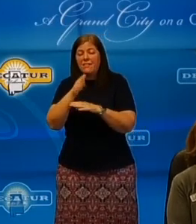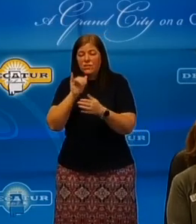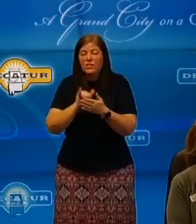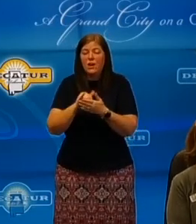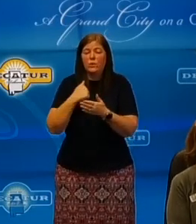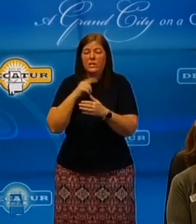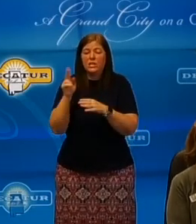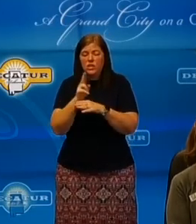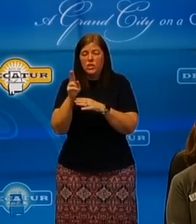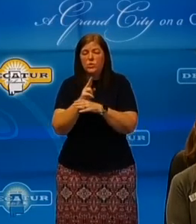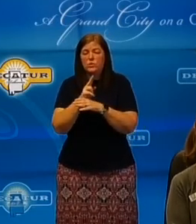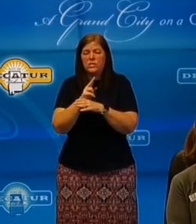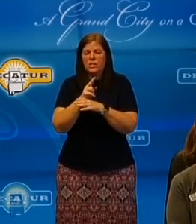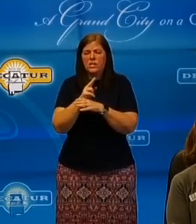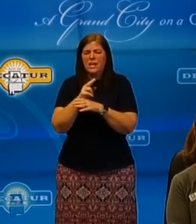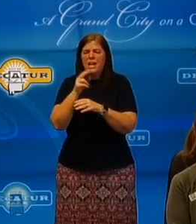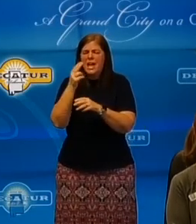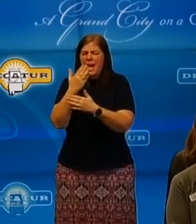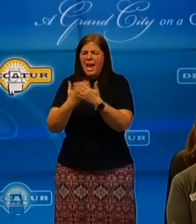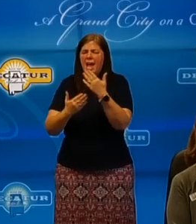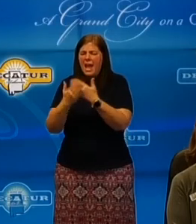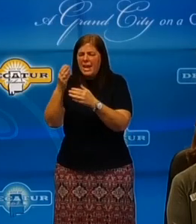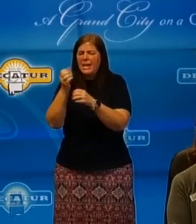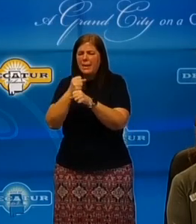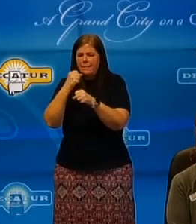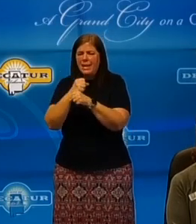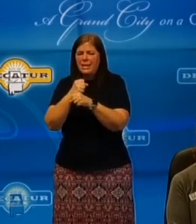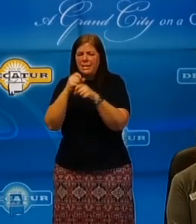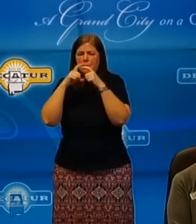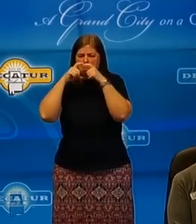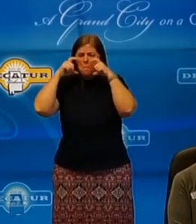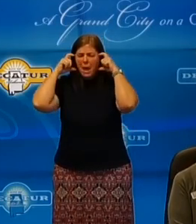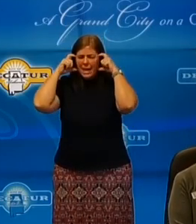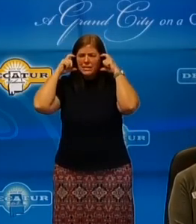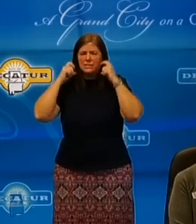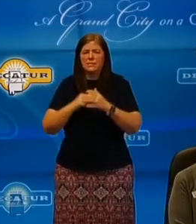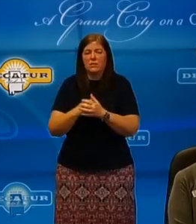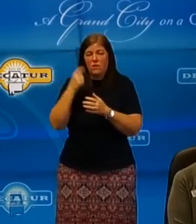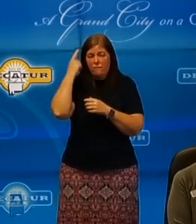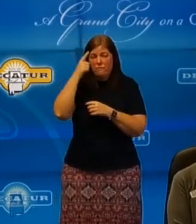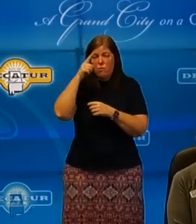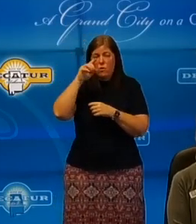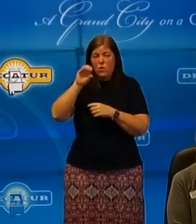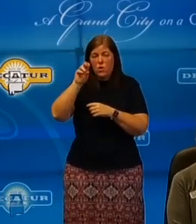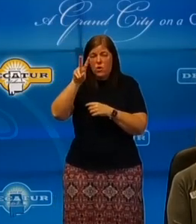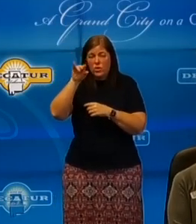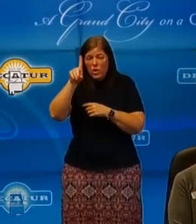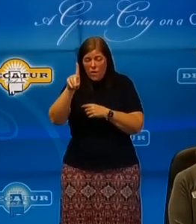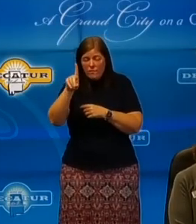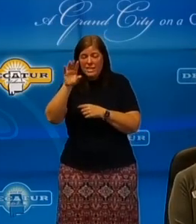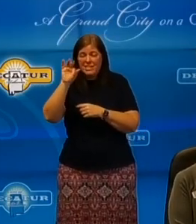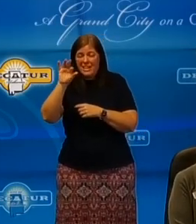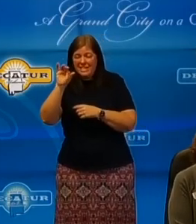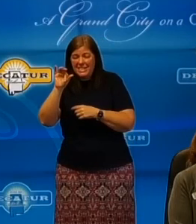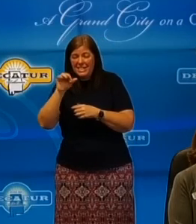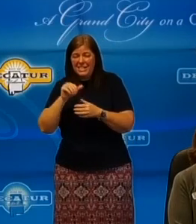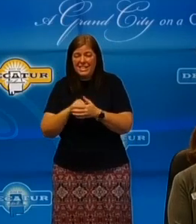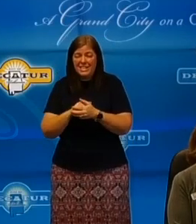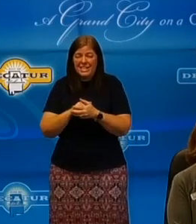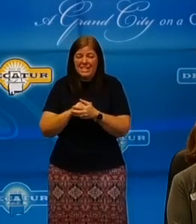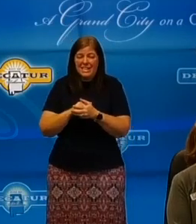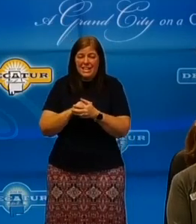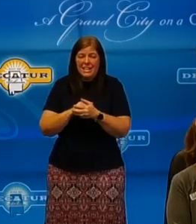protect themselves. However, let me reiterate, for COVID-19, a surgical mask or a homemade mask